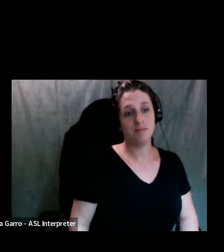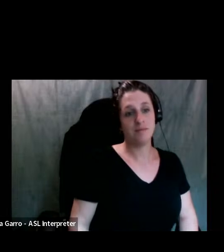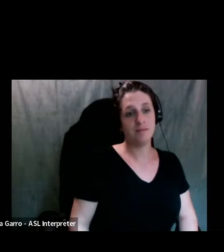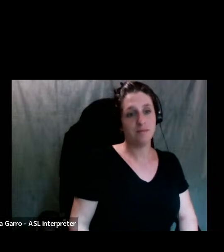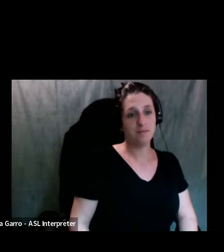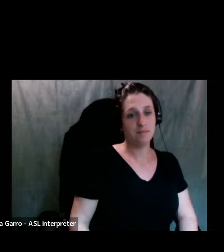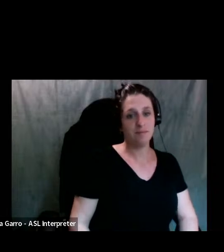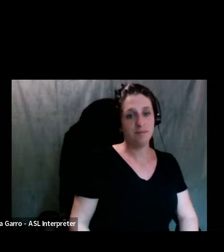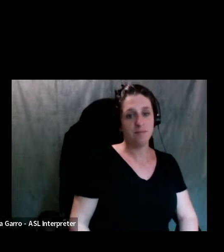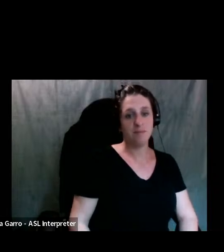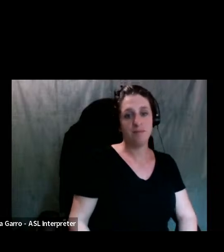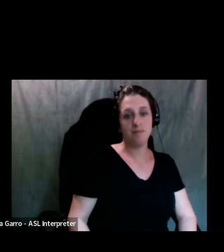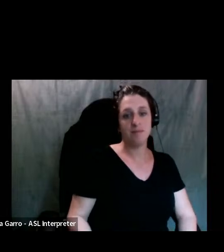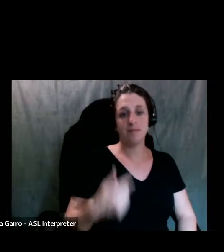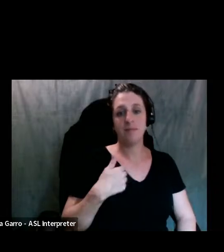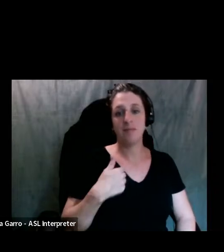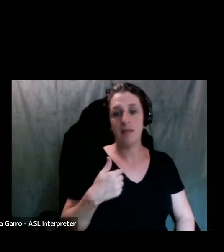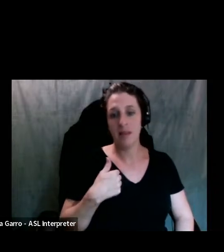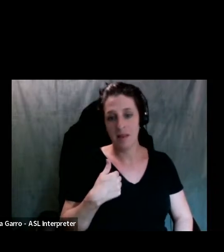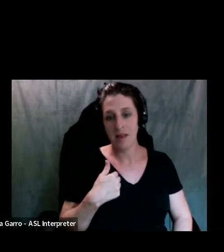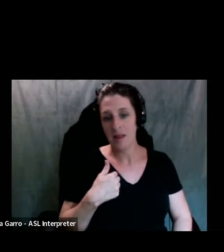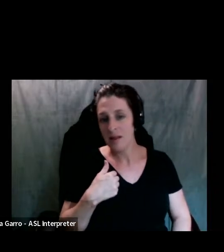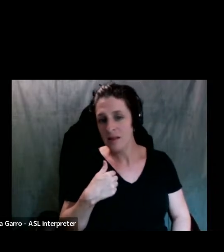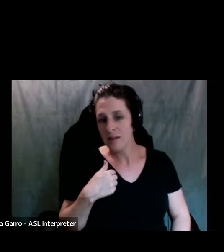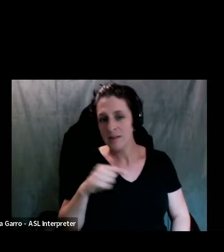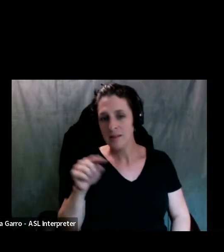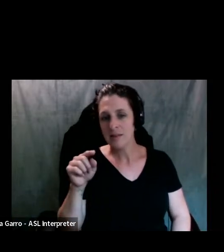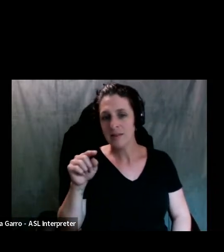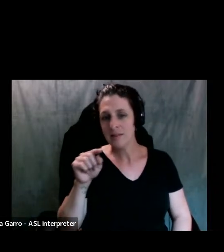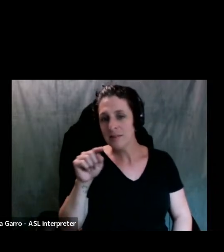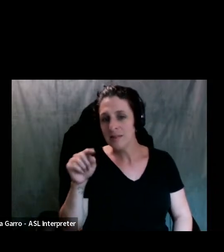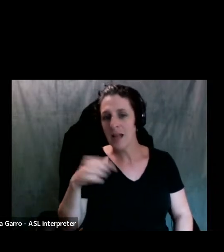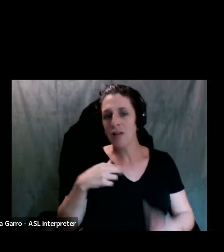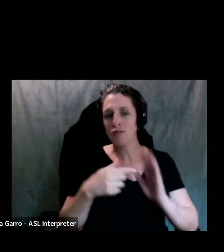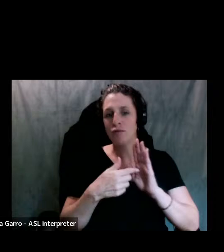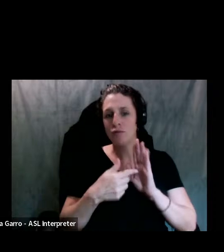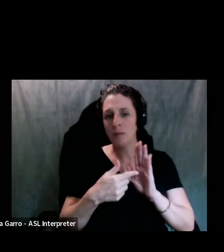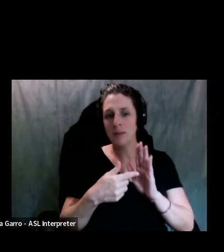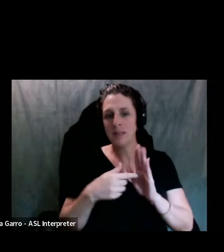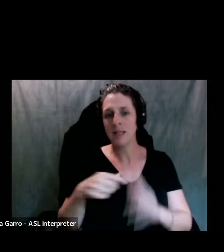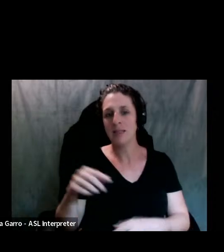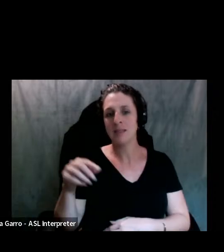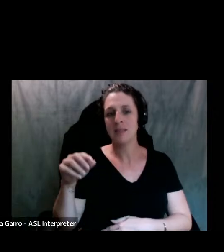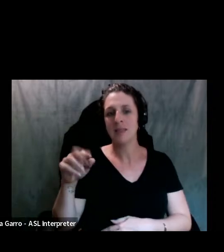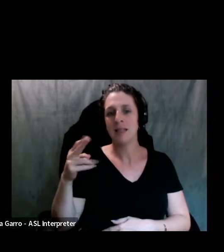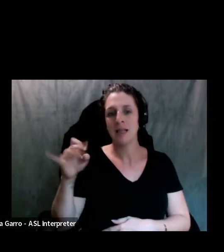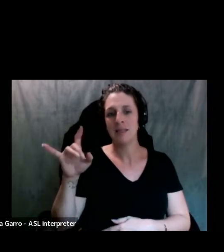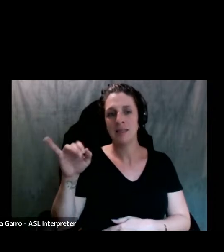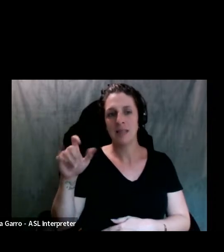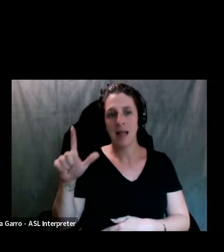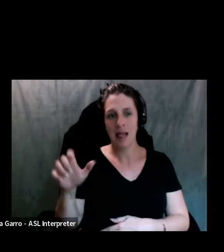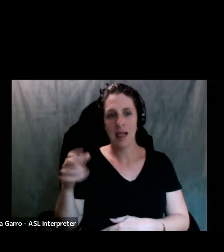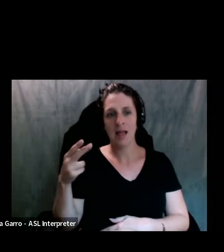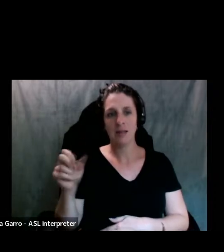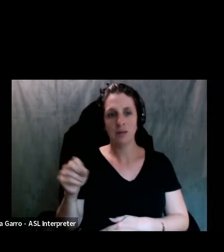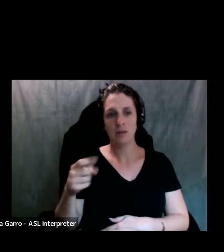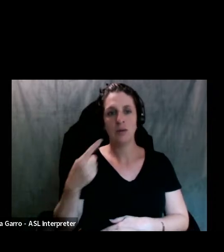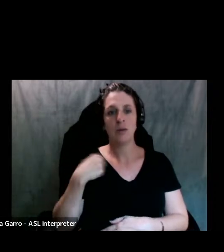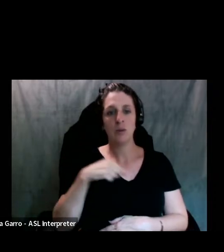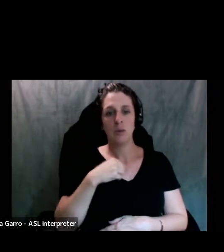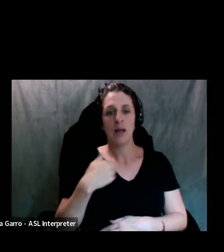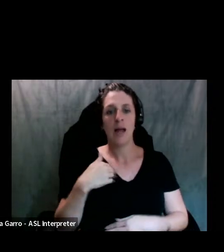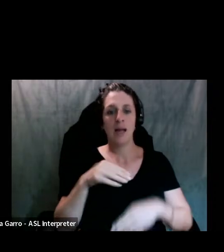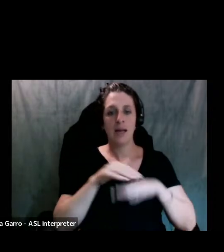I'm Hiroki representing Hillsdale High School. And I think she mentioned, but we had a night moves, which